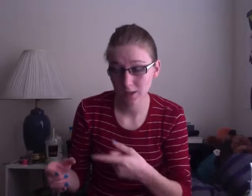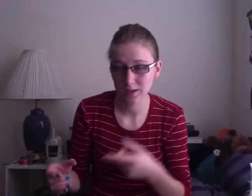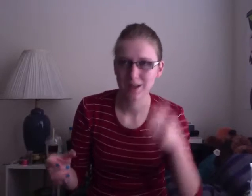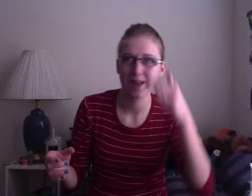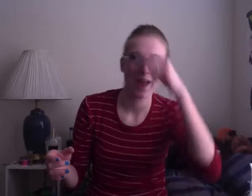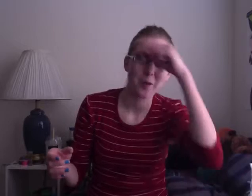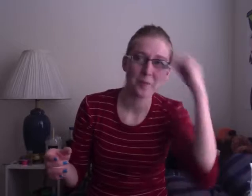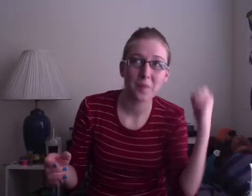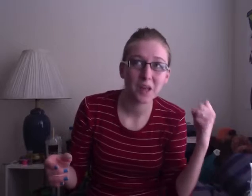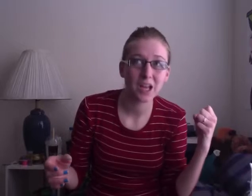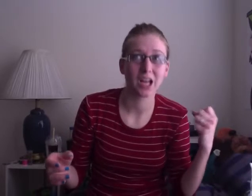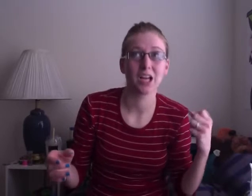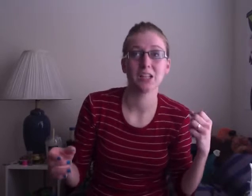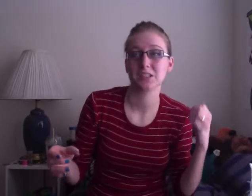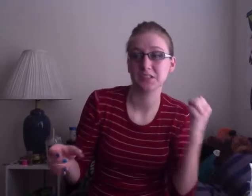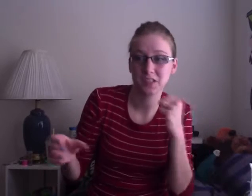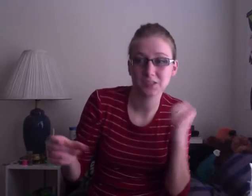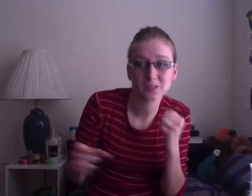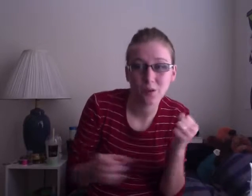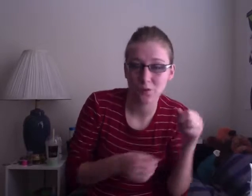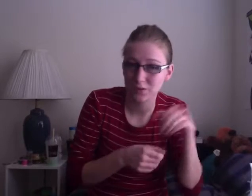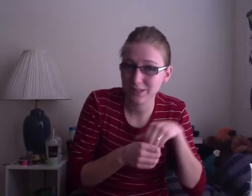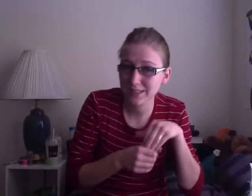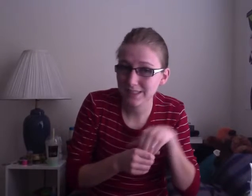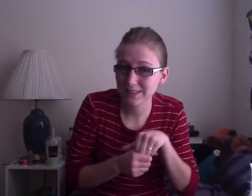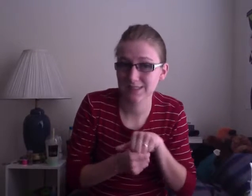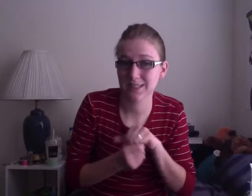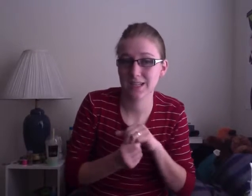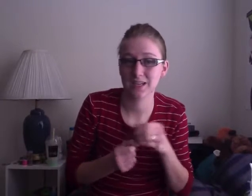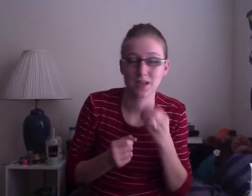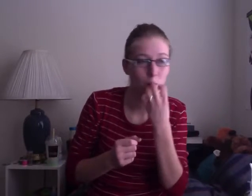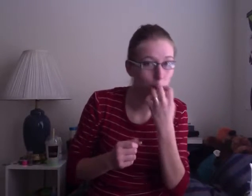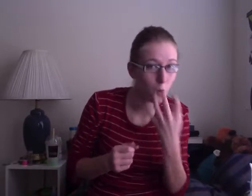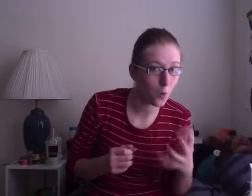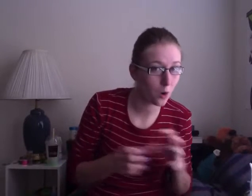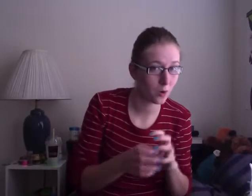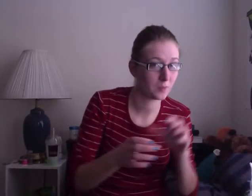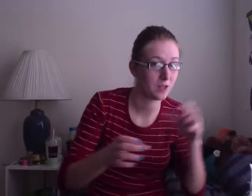right off the bat, he's got pretty close. What do we know about two things? First of all, this Pepsi,